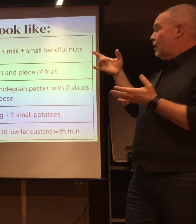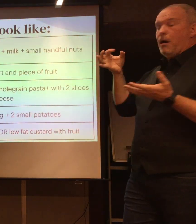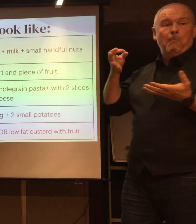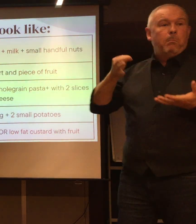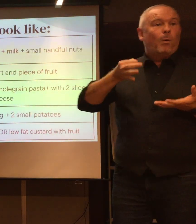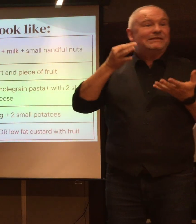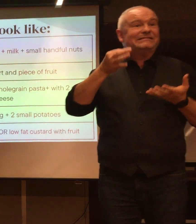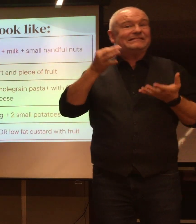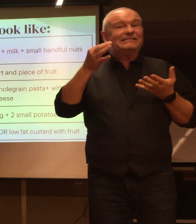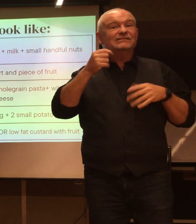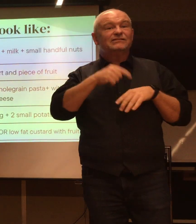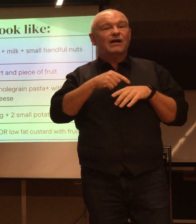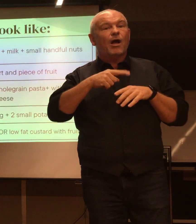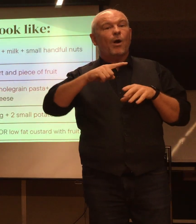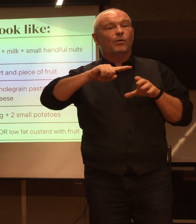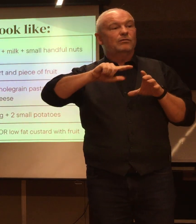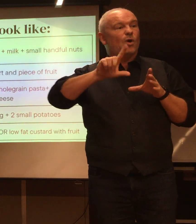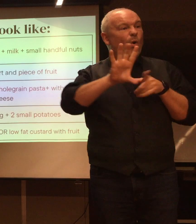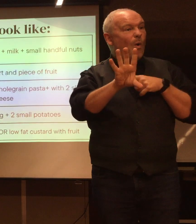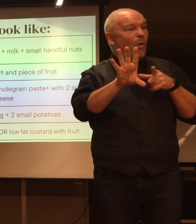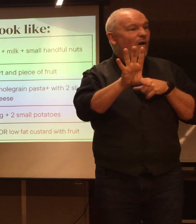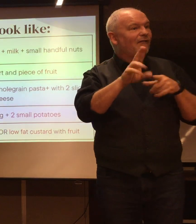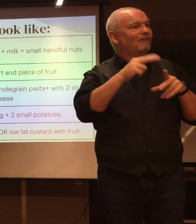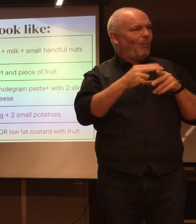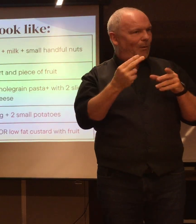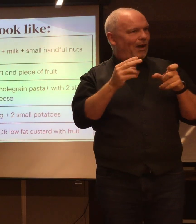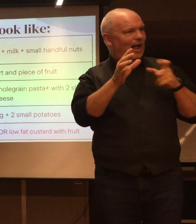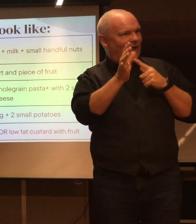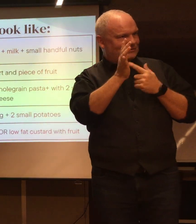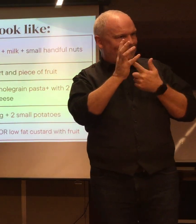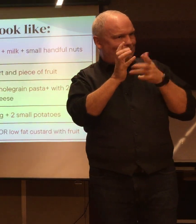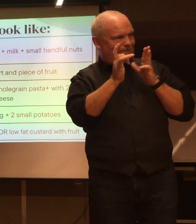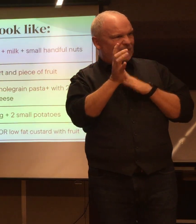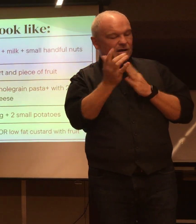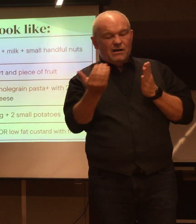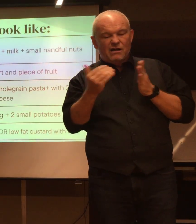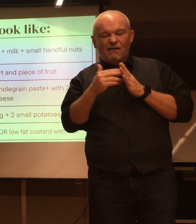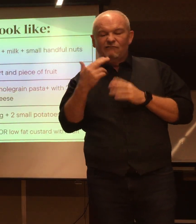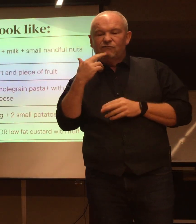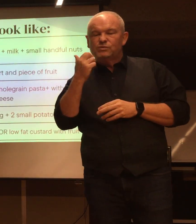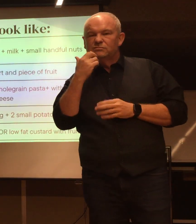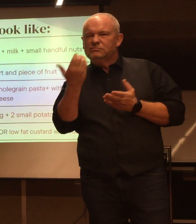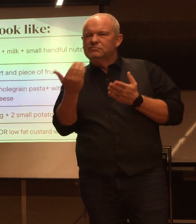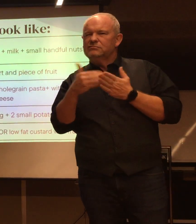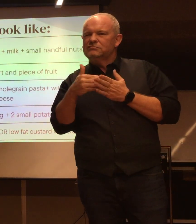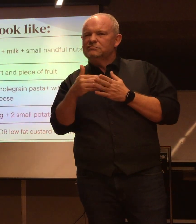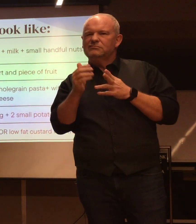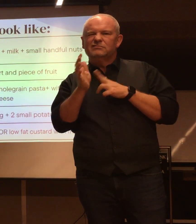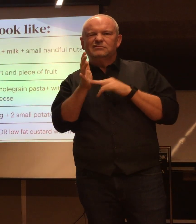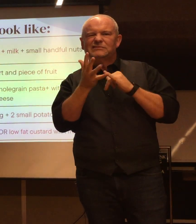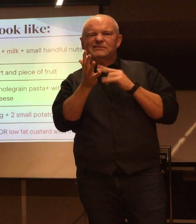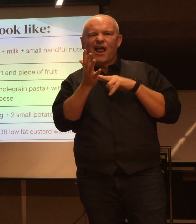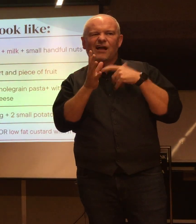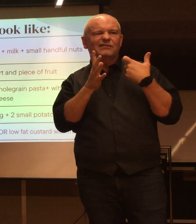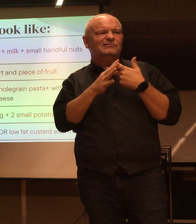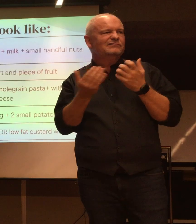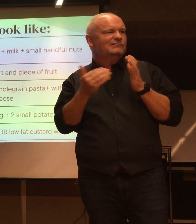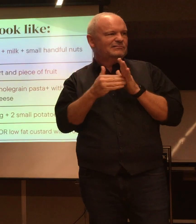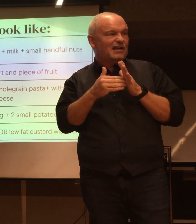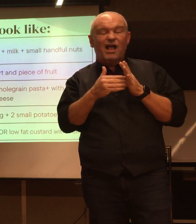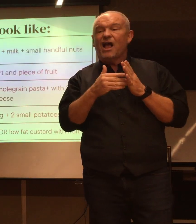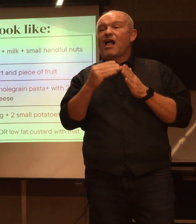At morning tea, we've got the yogurt for the calcium, and you can have a small piece of fruit just as a snack.